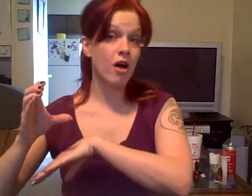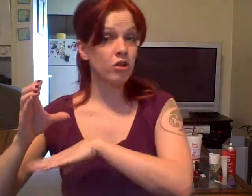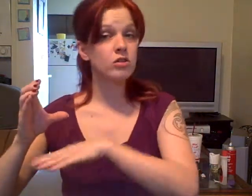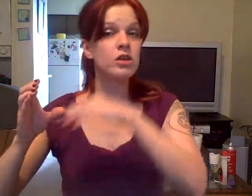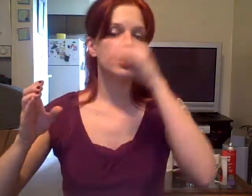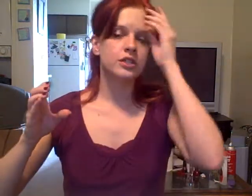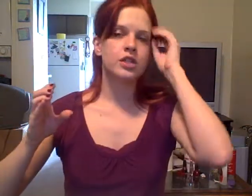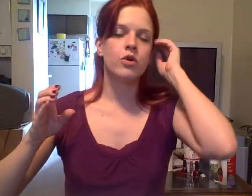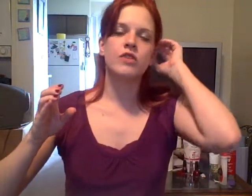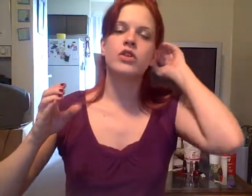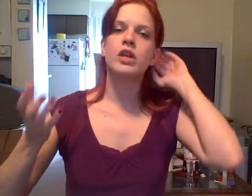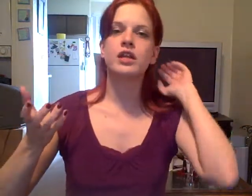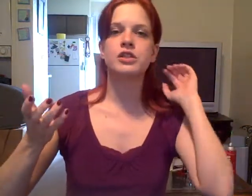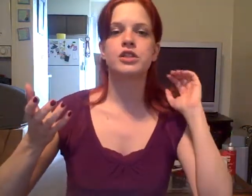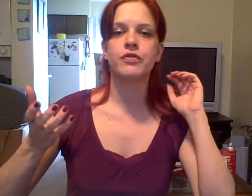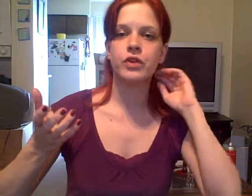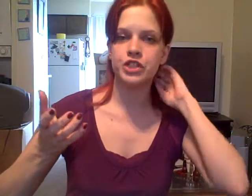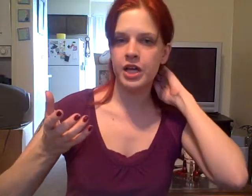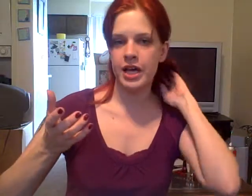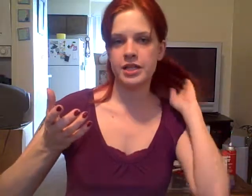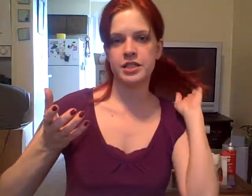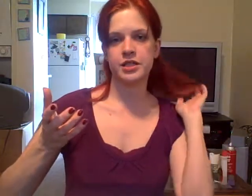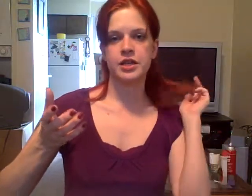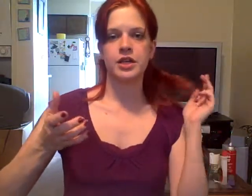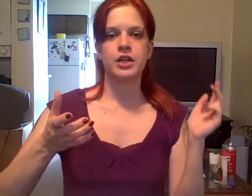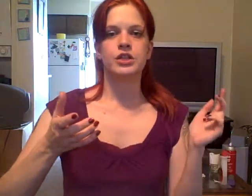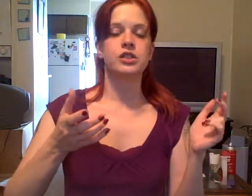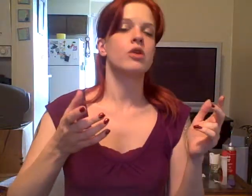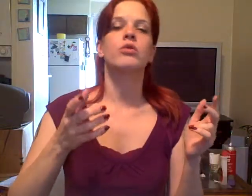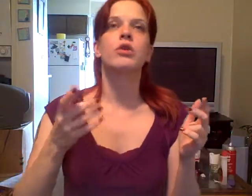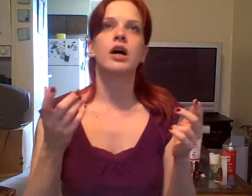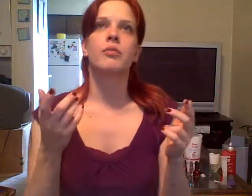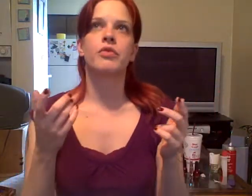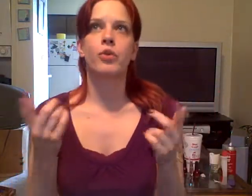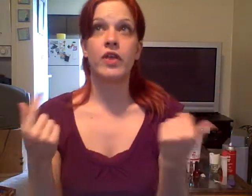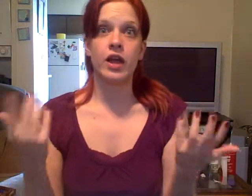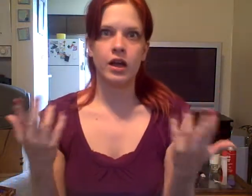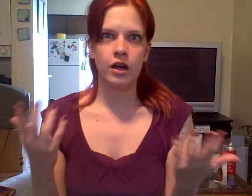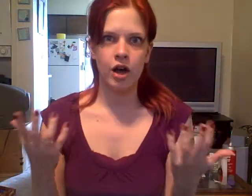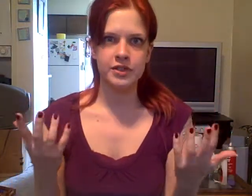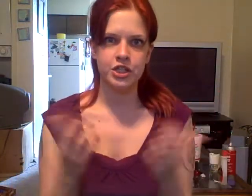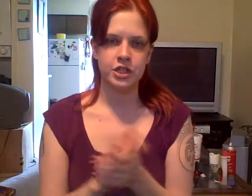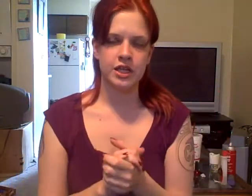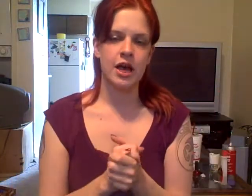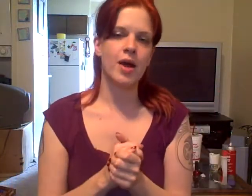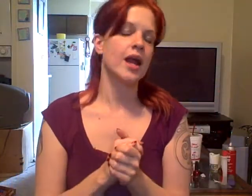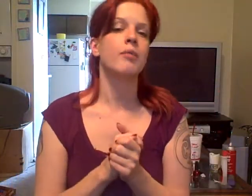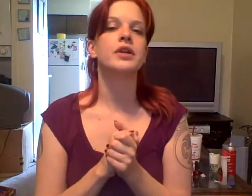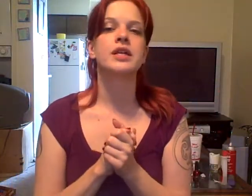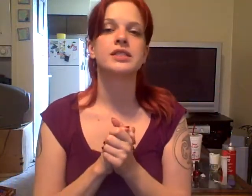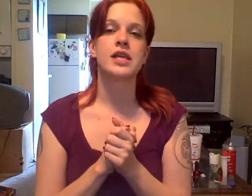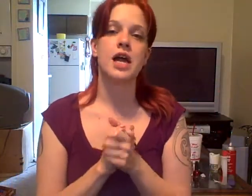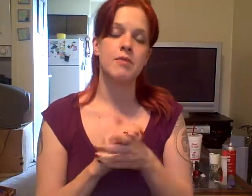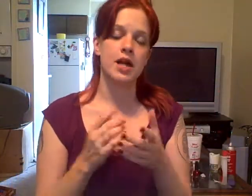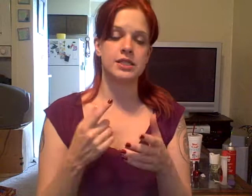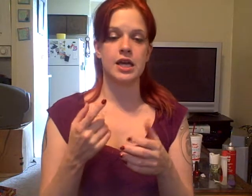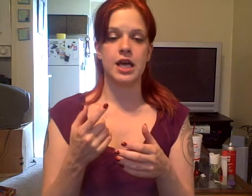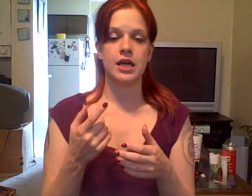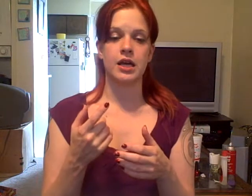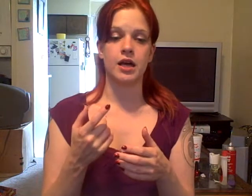bottle, so if you needed to differentiate, so the way that a conversation like that might happen is that I might say,